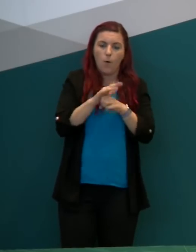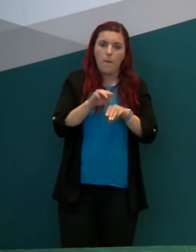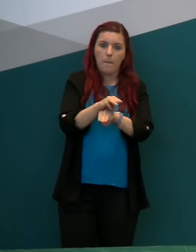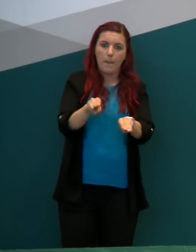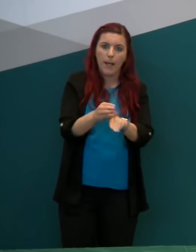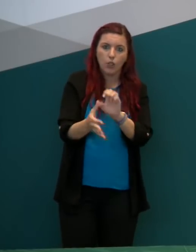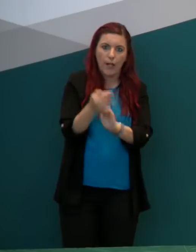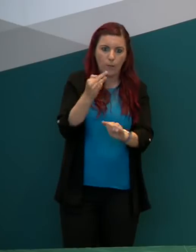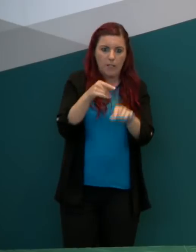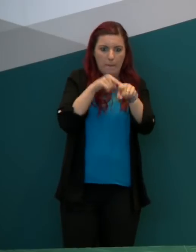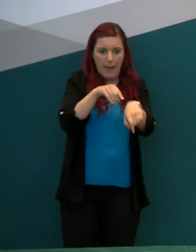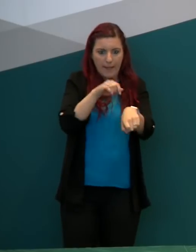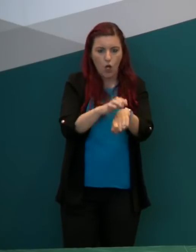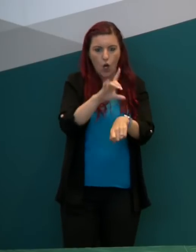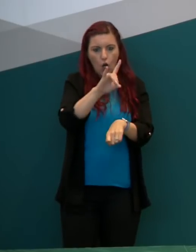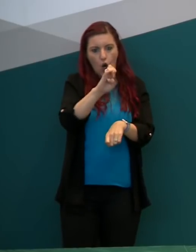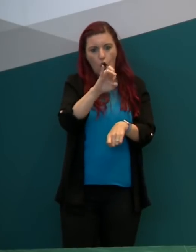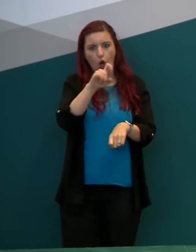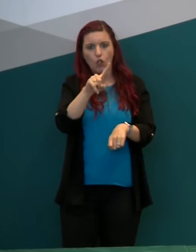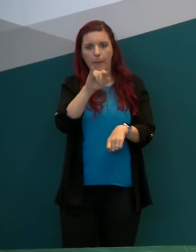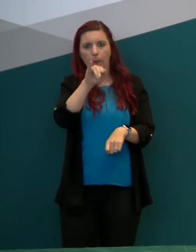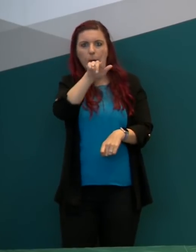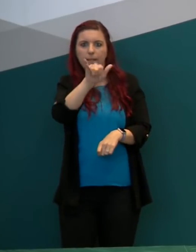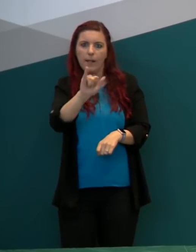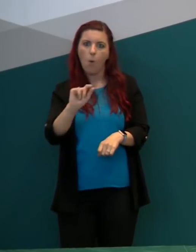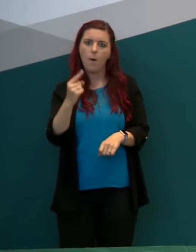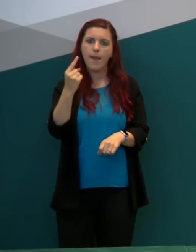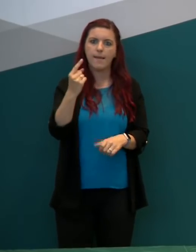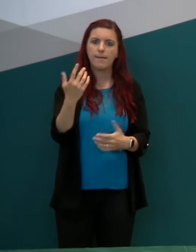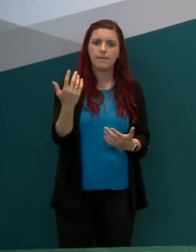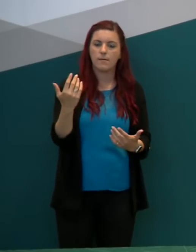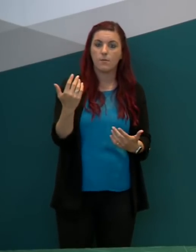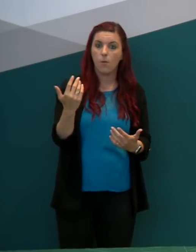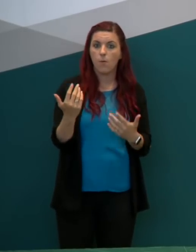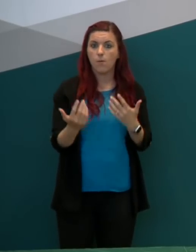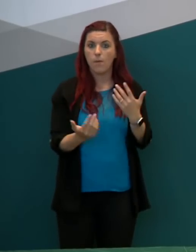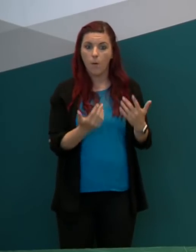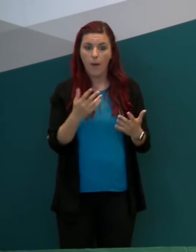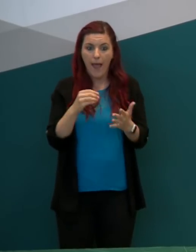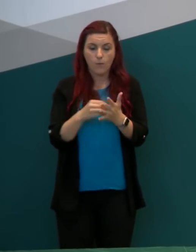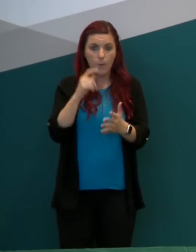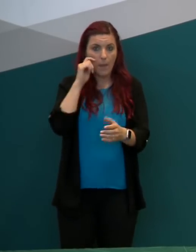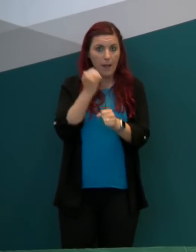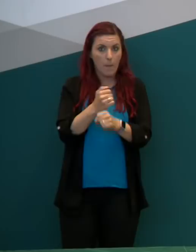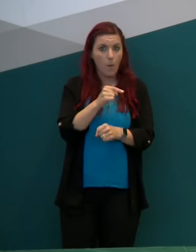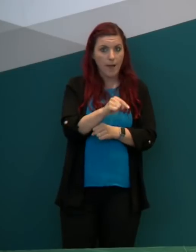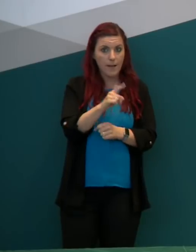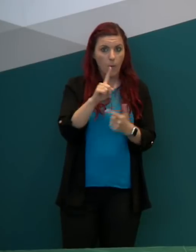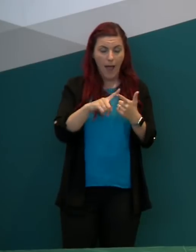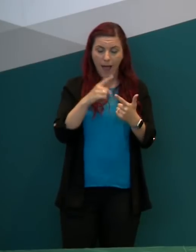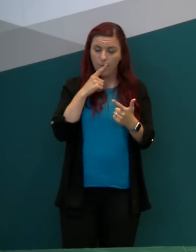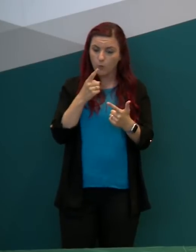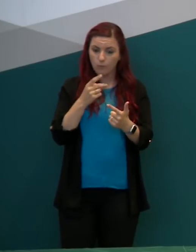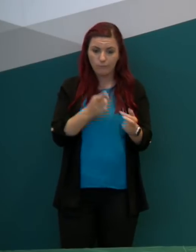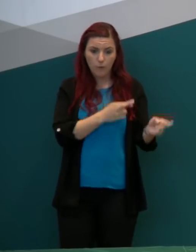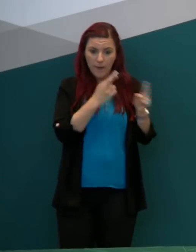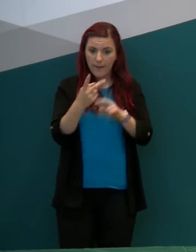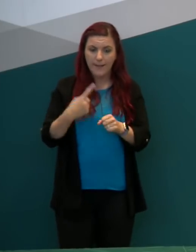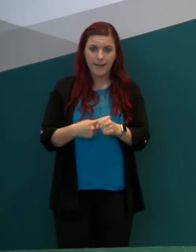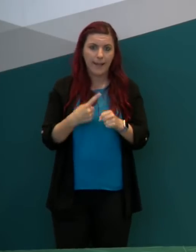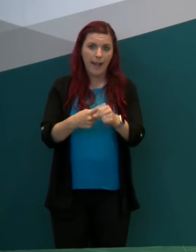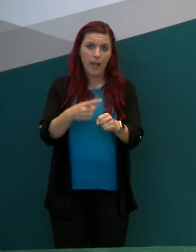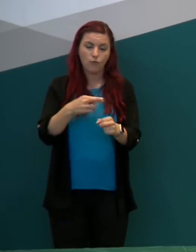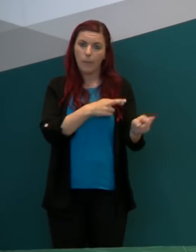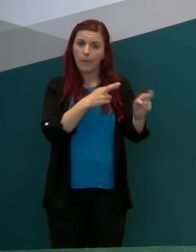that have experienced this illness. And I think we have to listen to that advice. And what we have to do is emphasise the